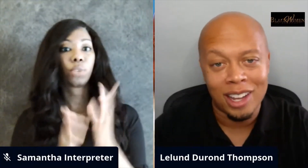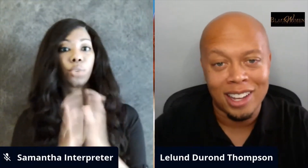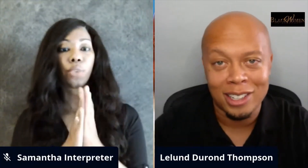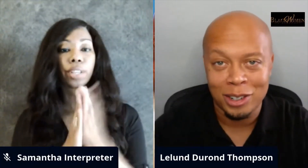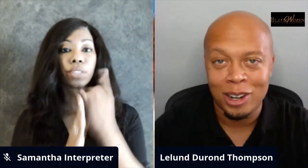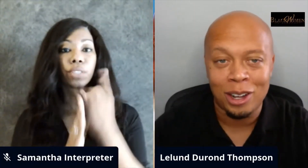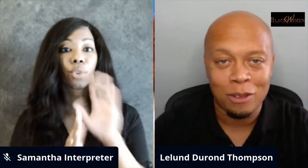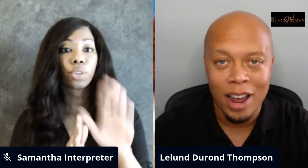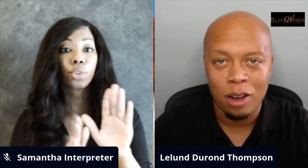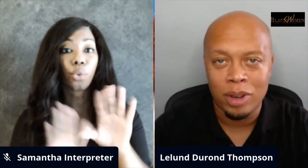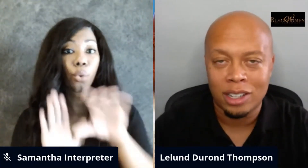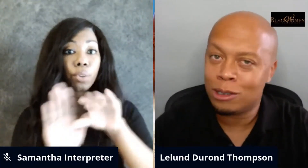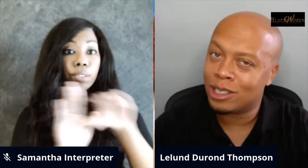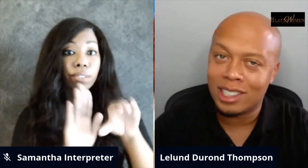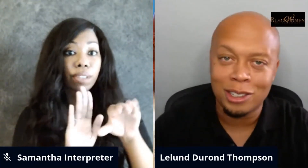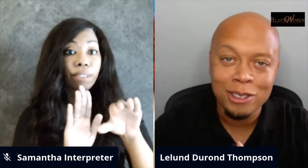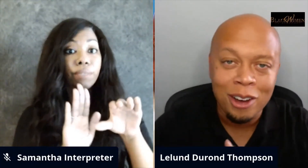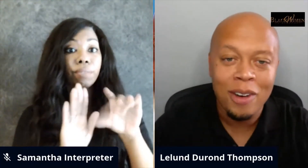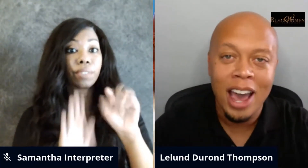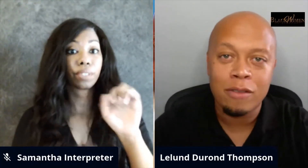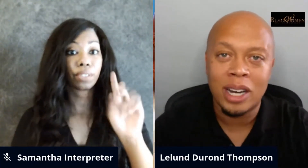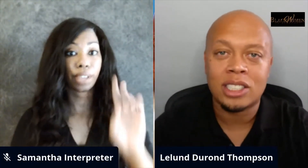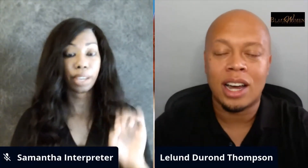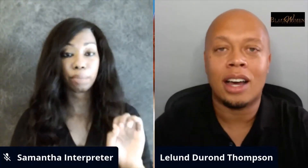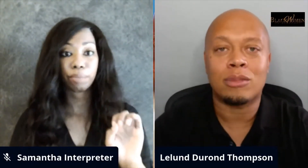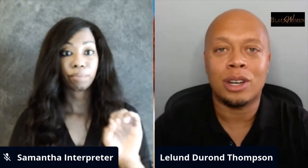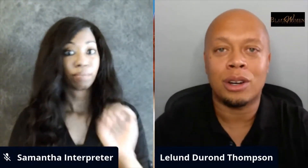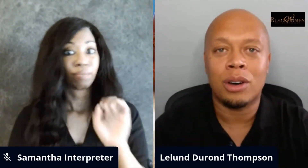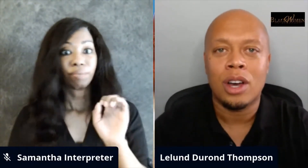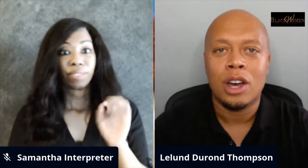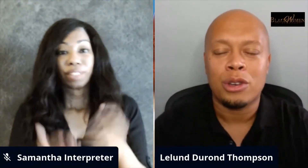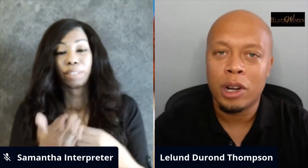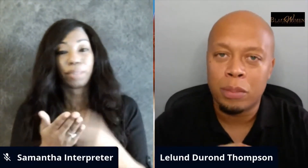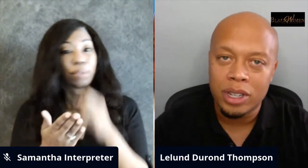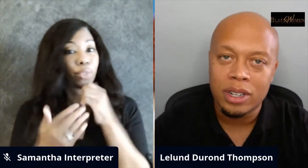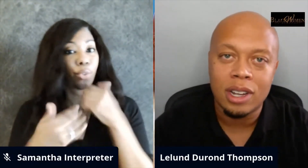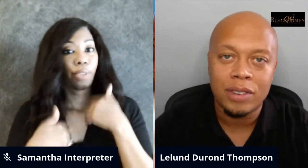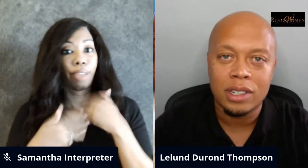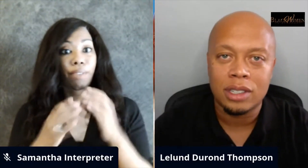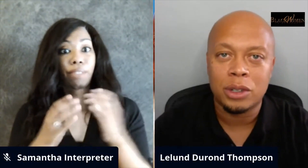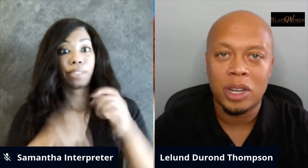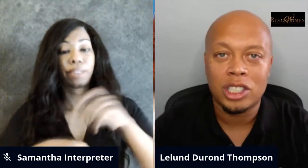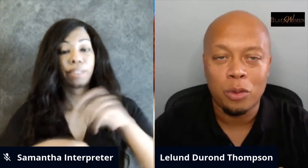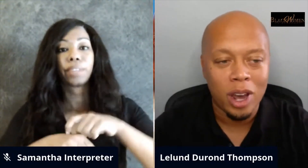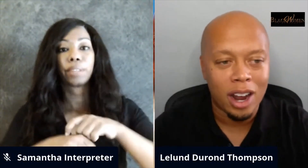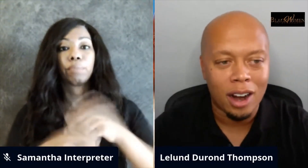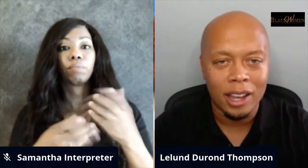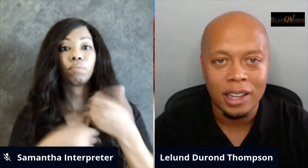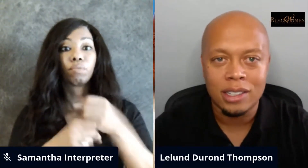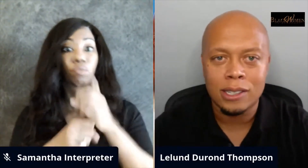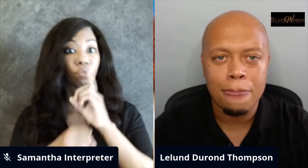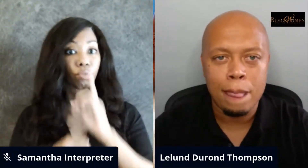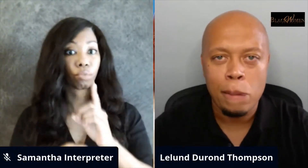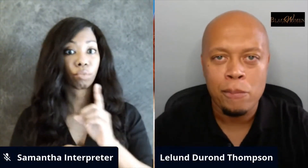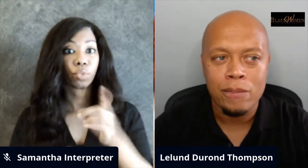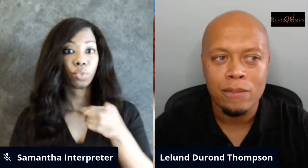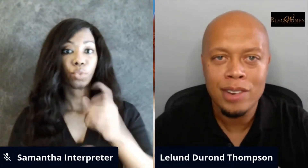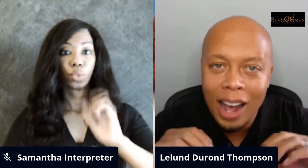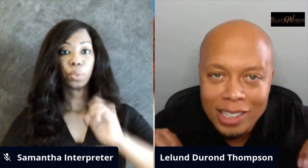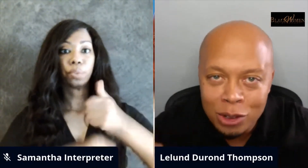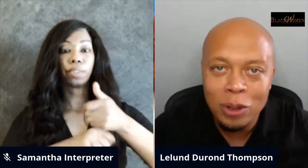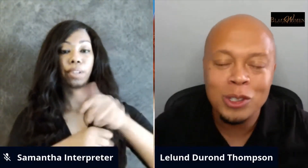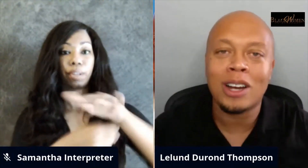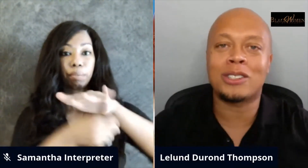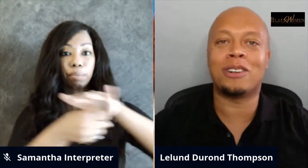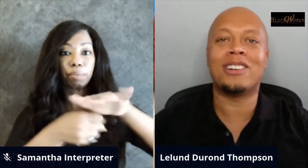if you're lucky to turn it all around, but usually you don't have much time. So you want to put yourself in a situation where it's